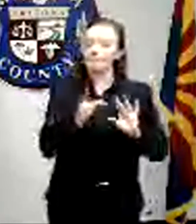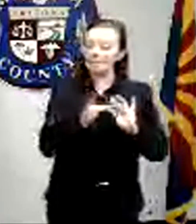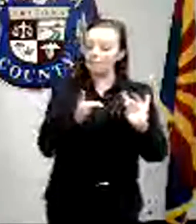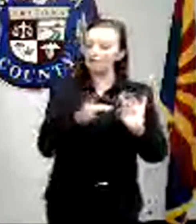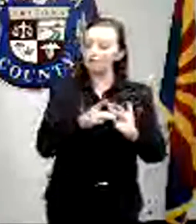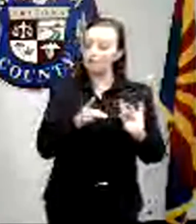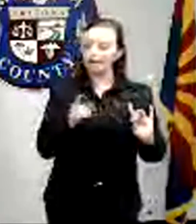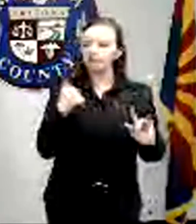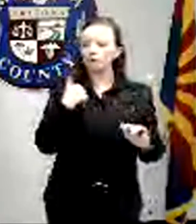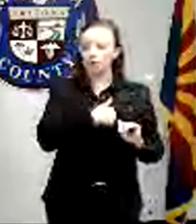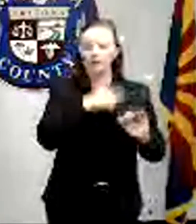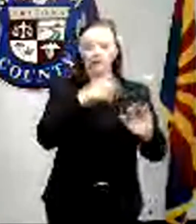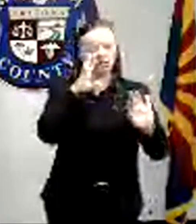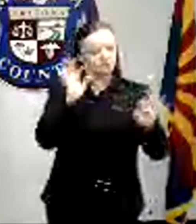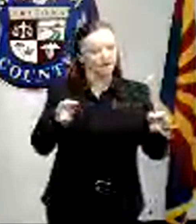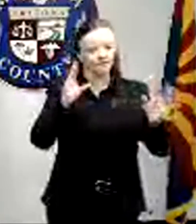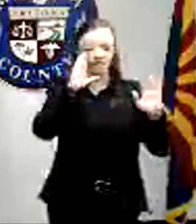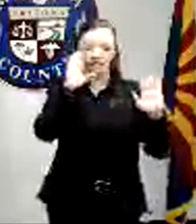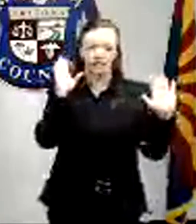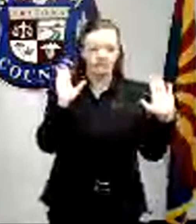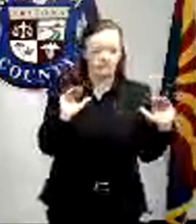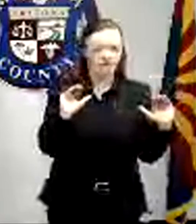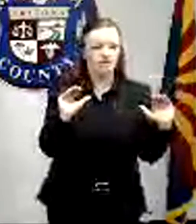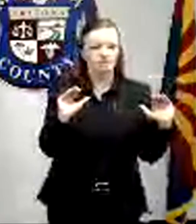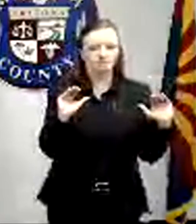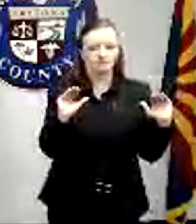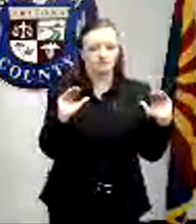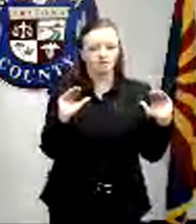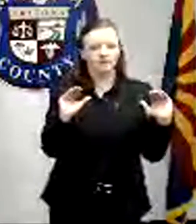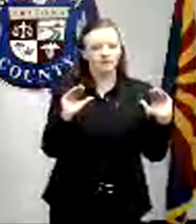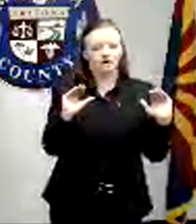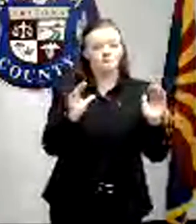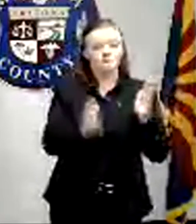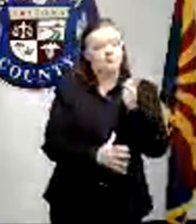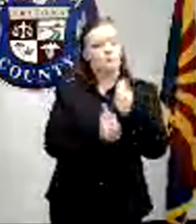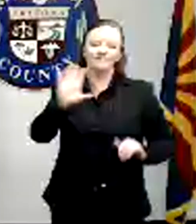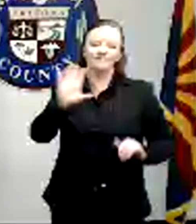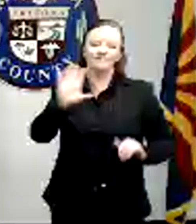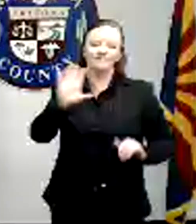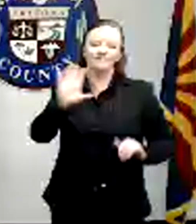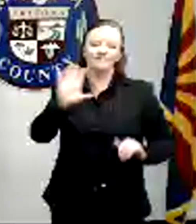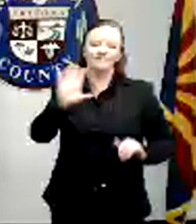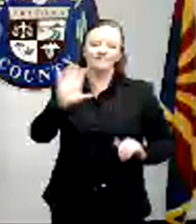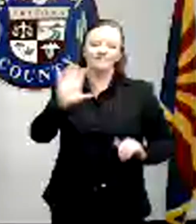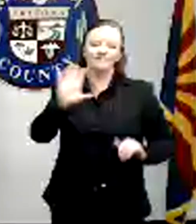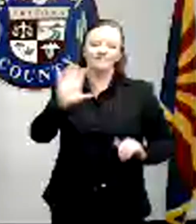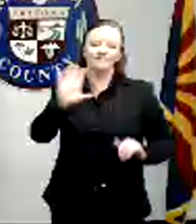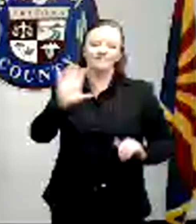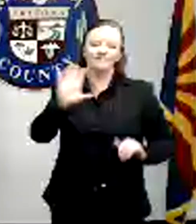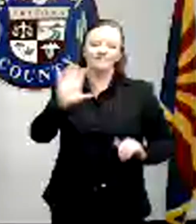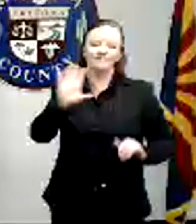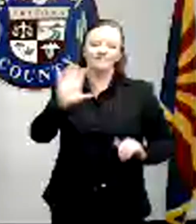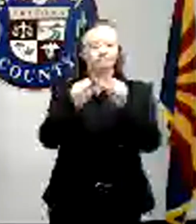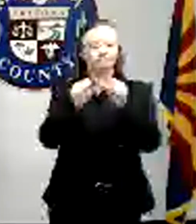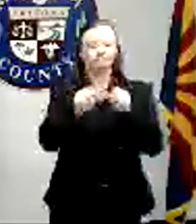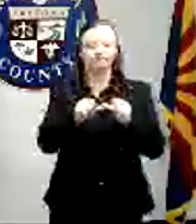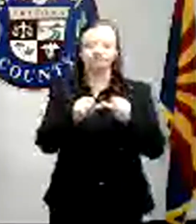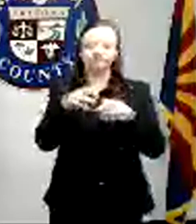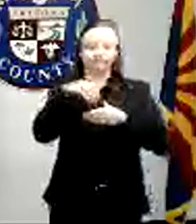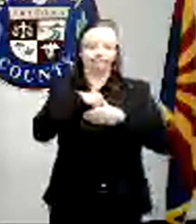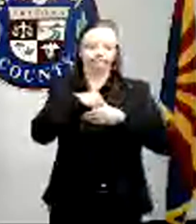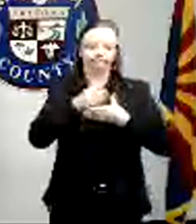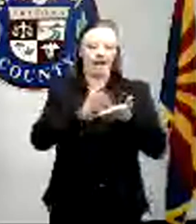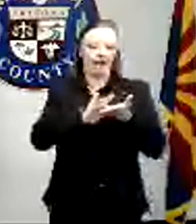mentioned, we definitely expect that the majority of even older and who have chronic